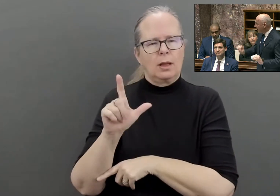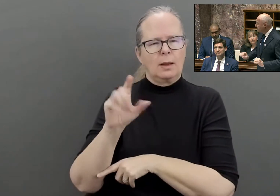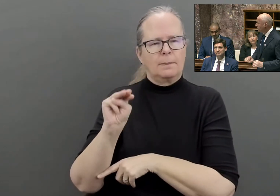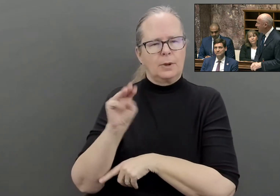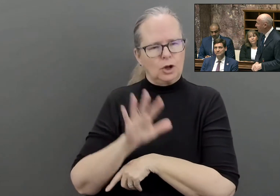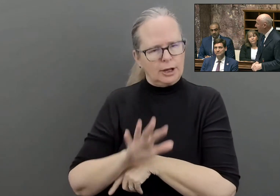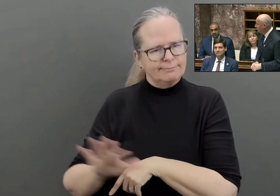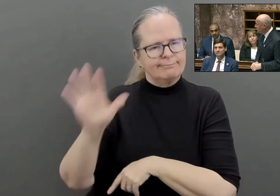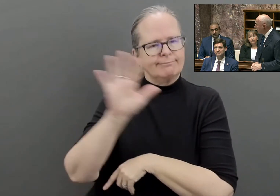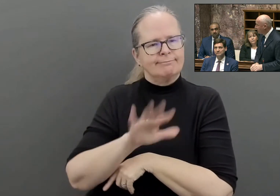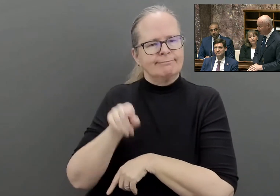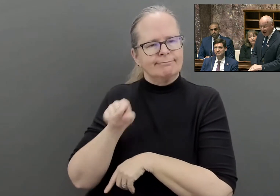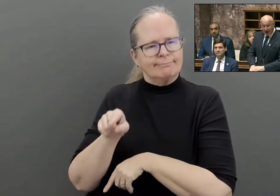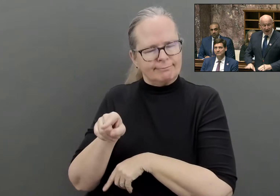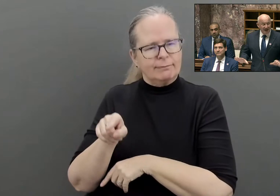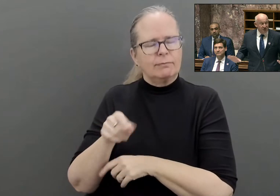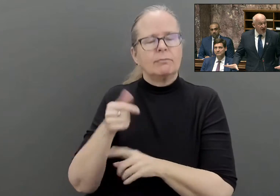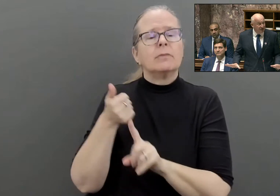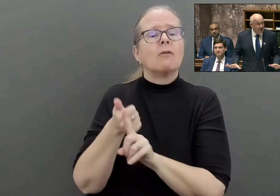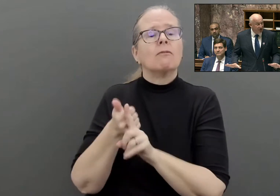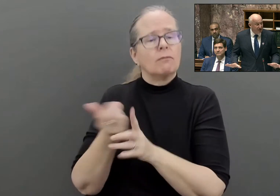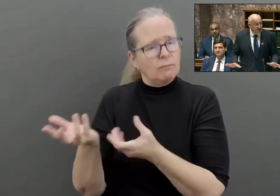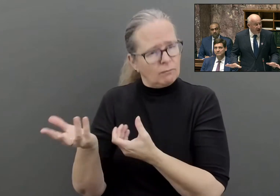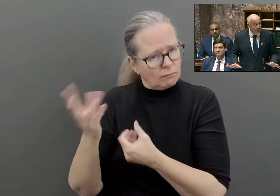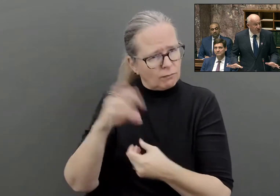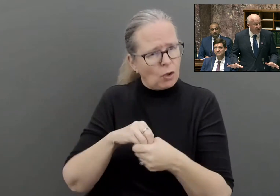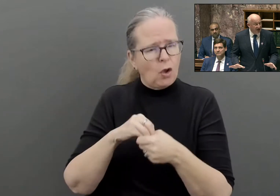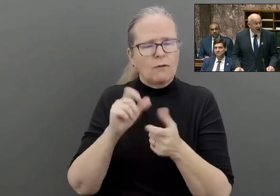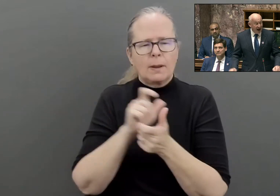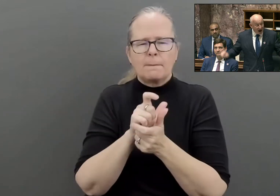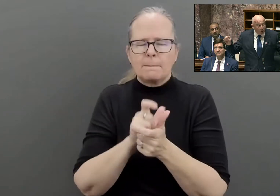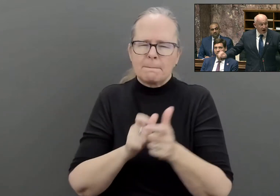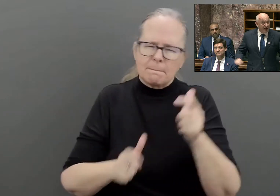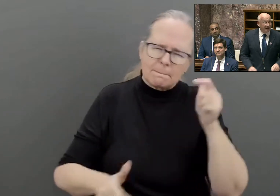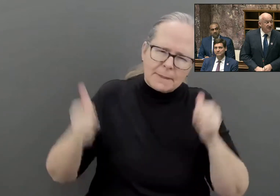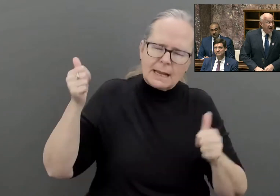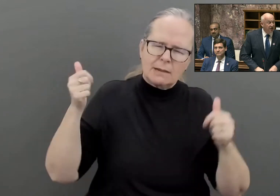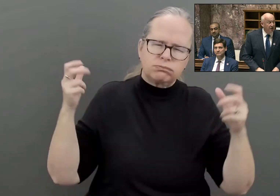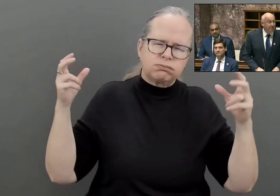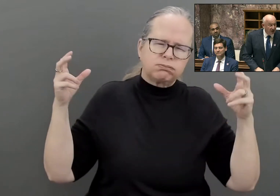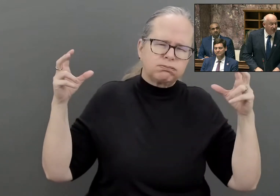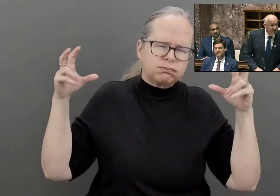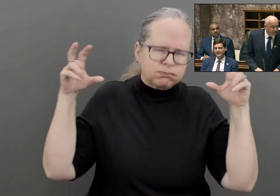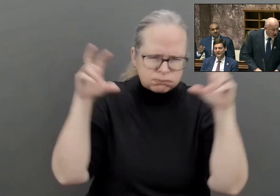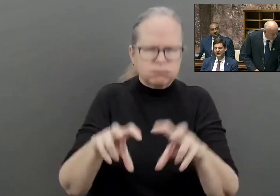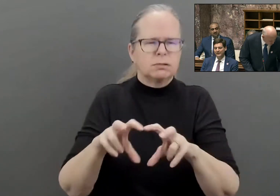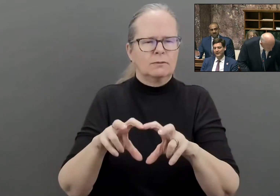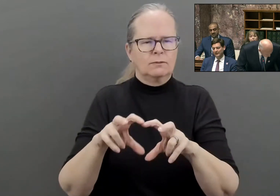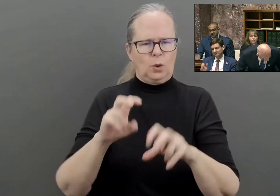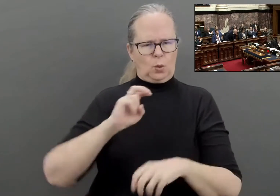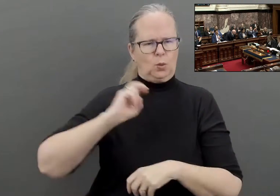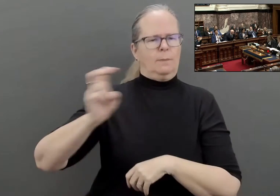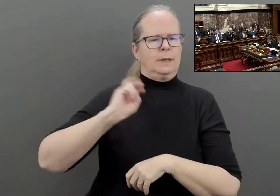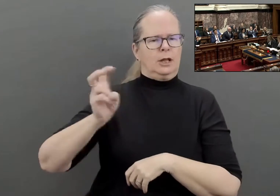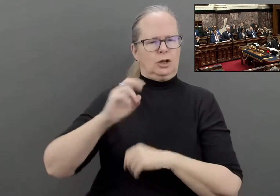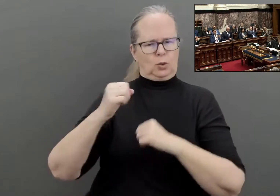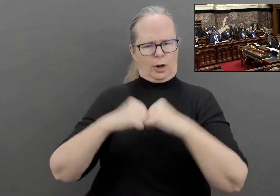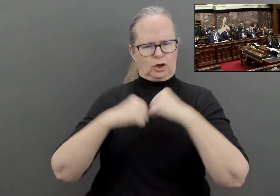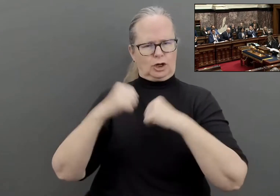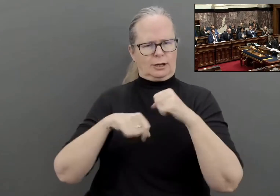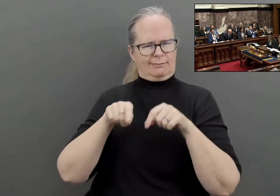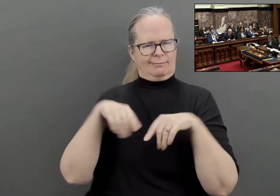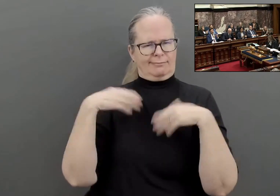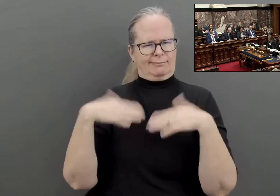in transportation infrastructure in the history of this province, Honourable Speaker, and we're going to continue to build this province.